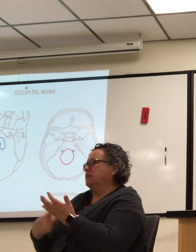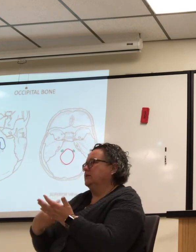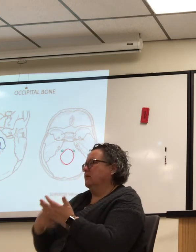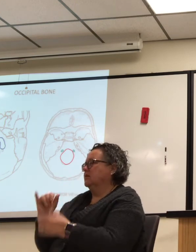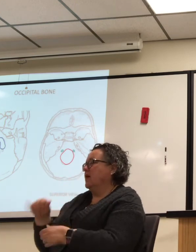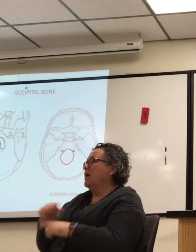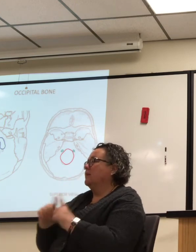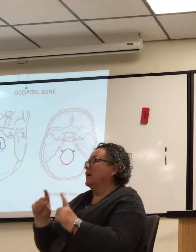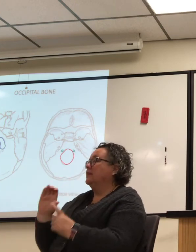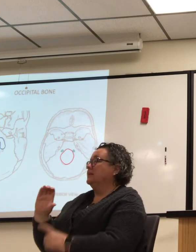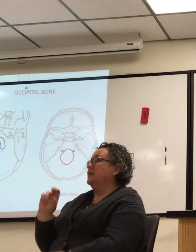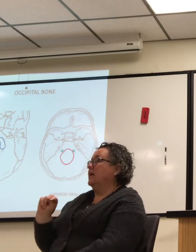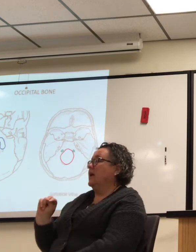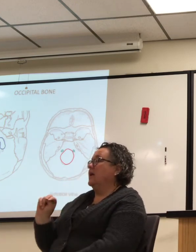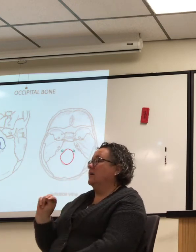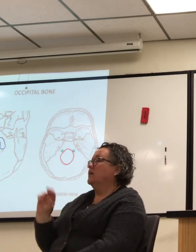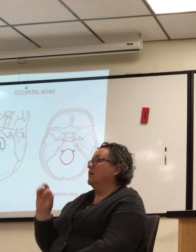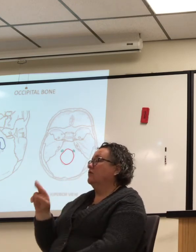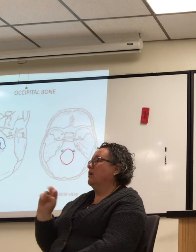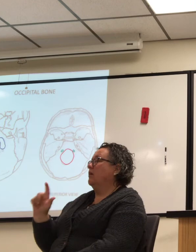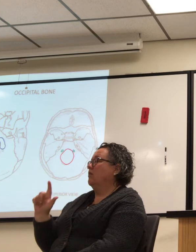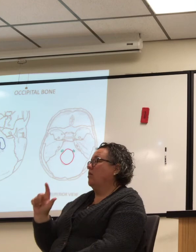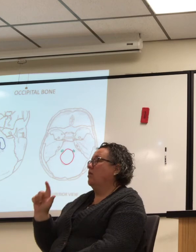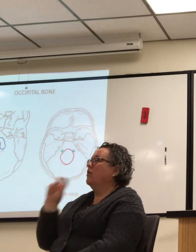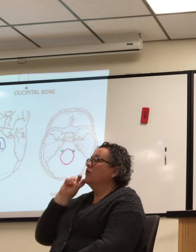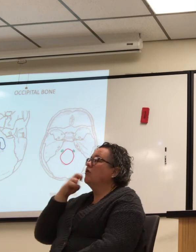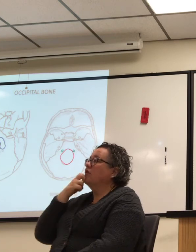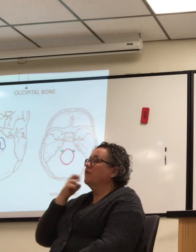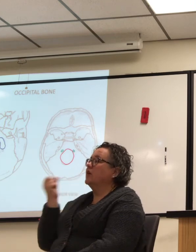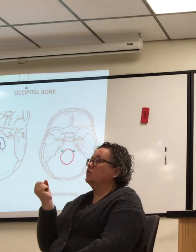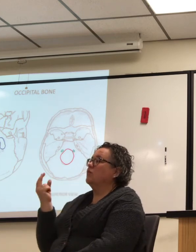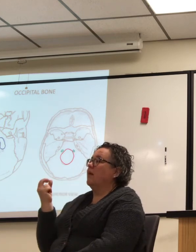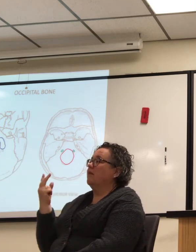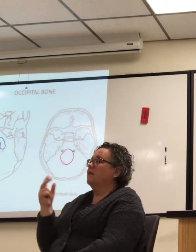CN, cranial nerve 12, XII, exits here.